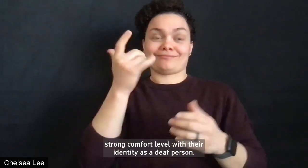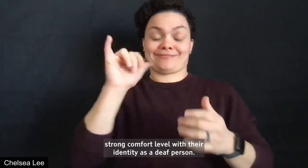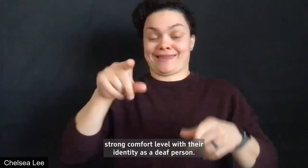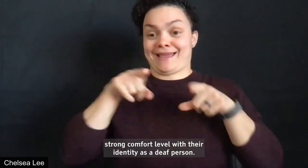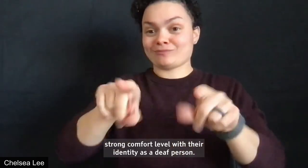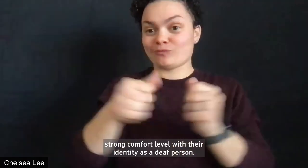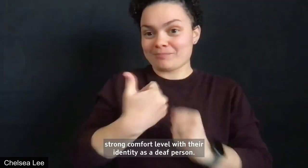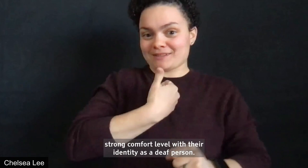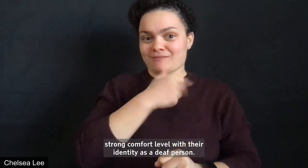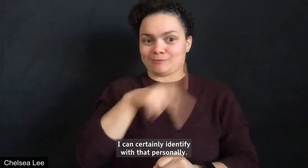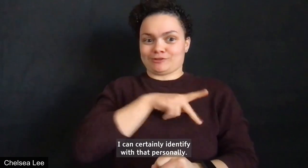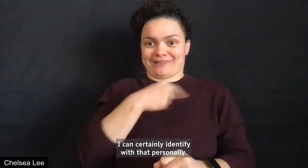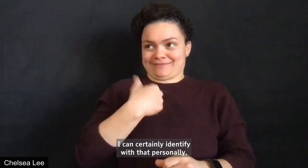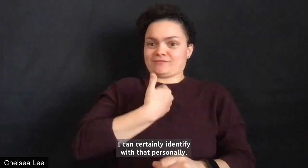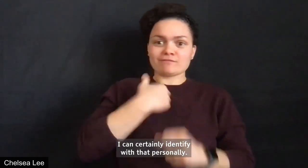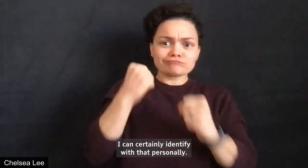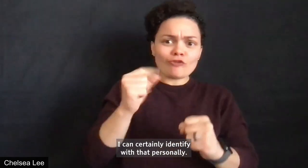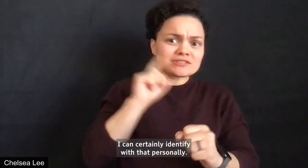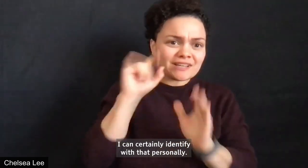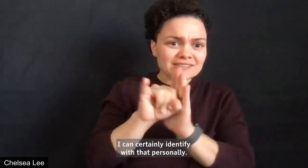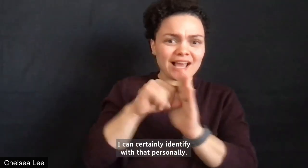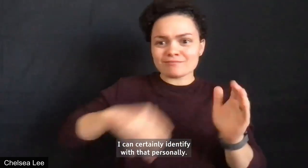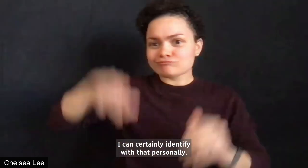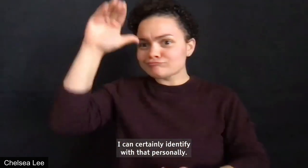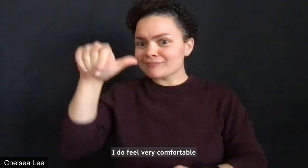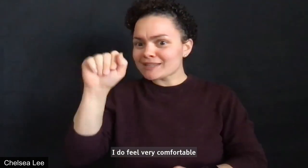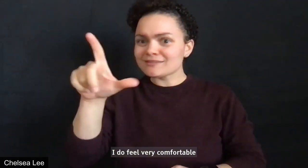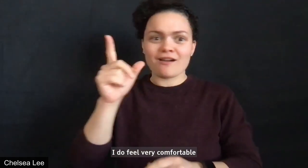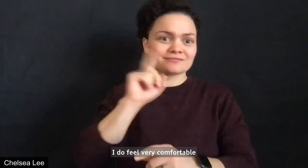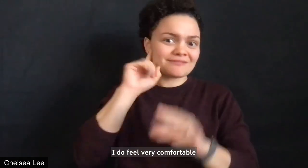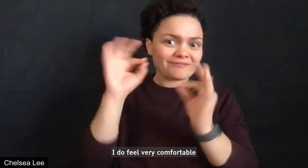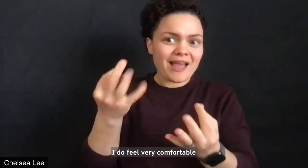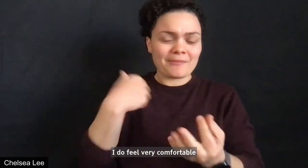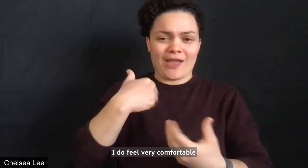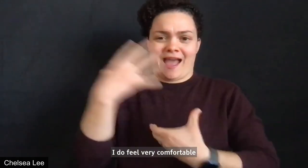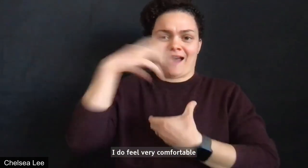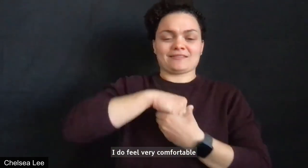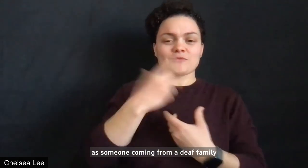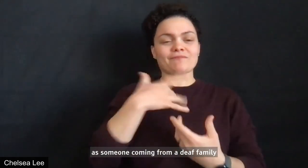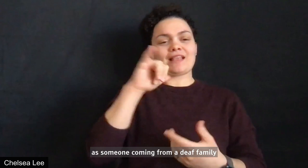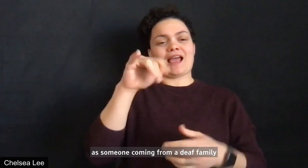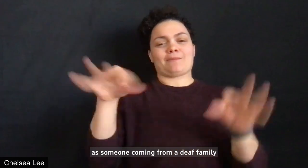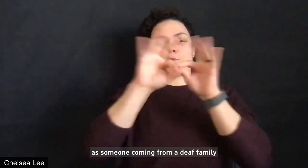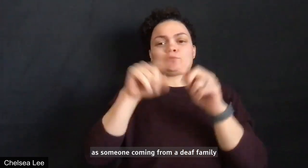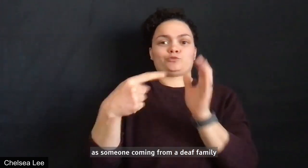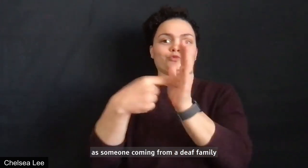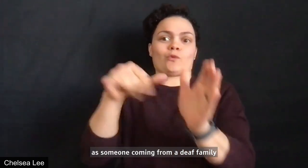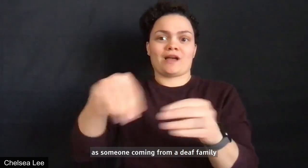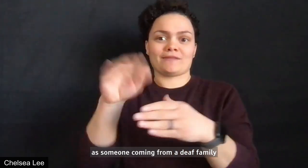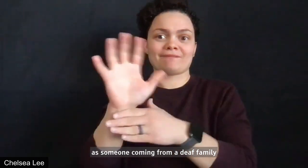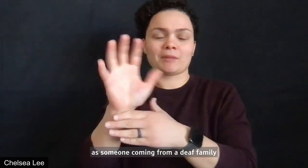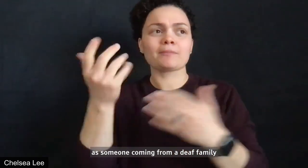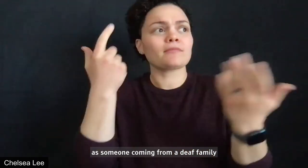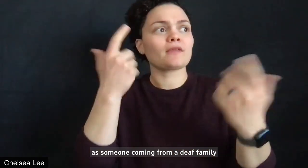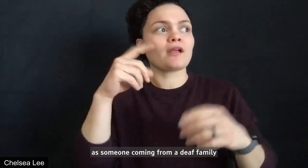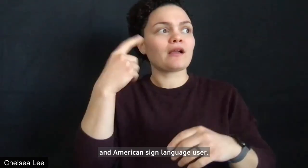deaf person. I can certainly identify with that personally. I do feel very comfortable as someone